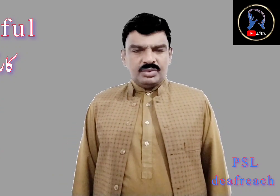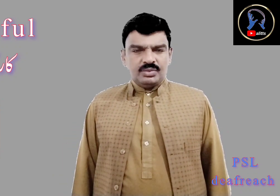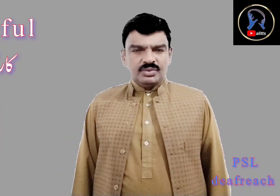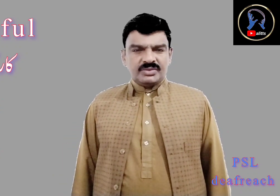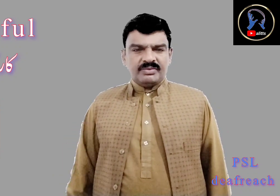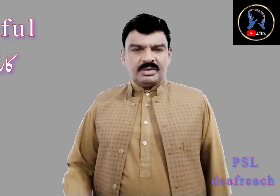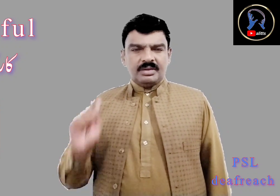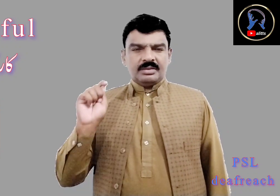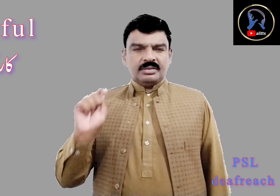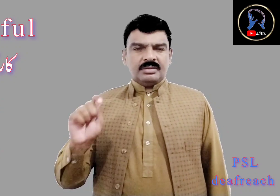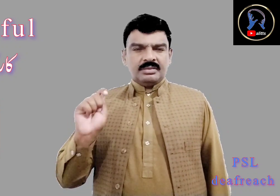useful,